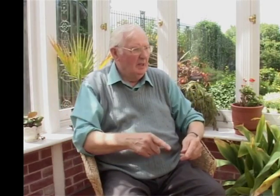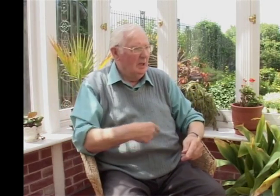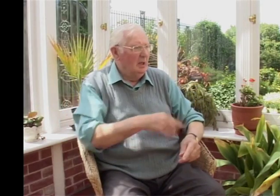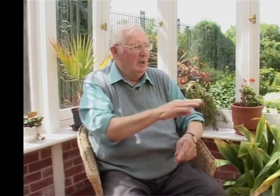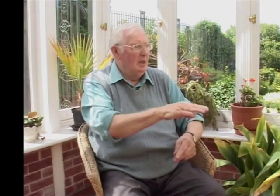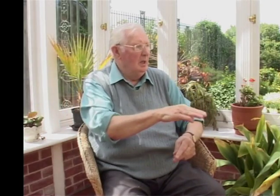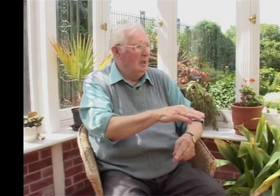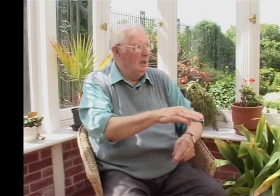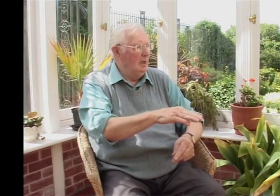And I said to Bert,